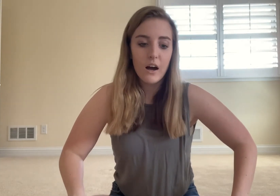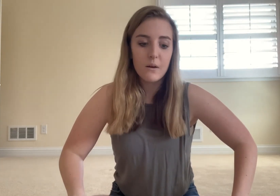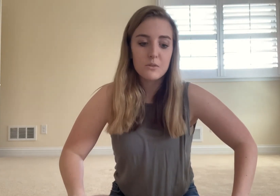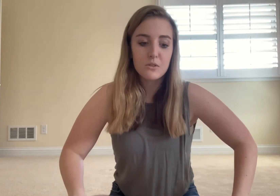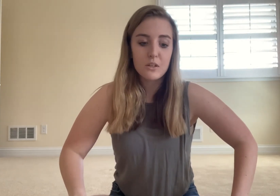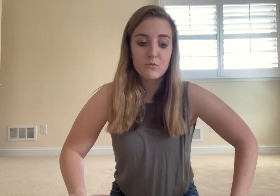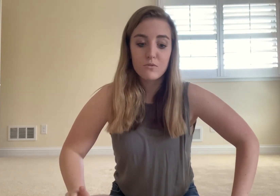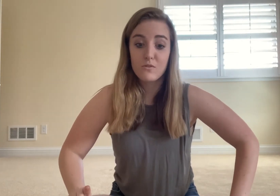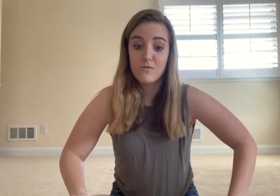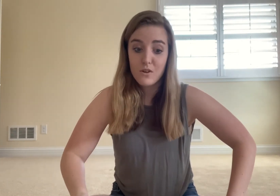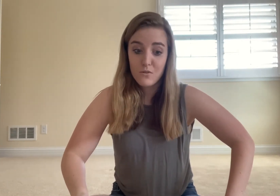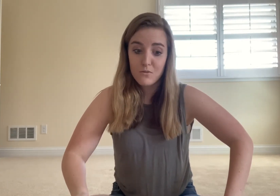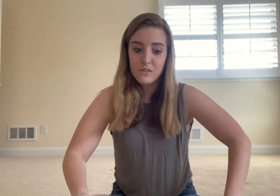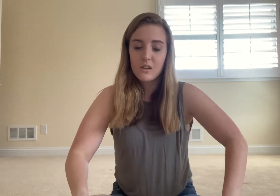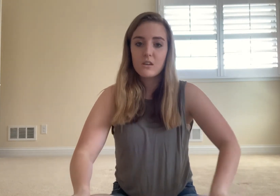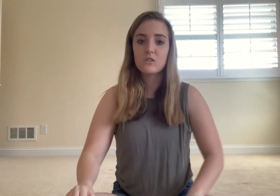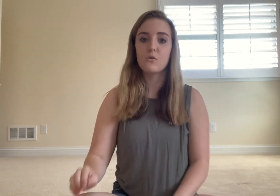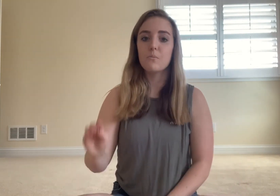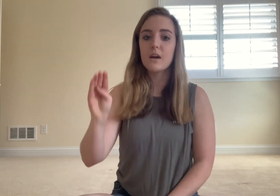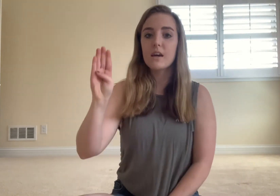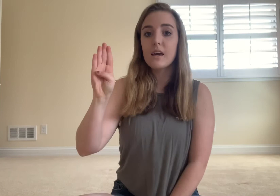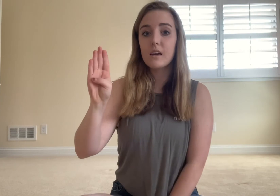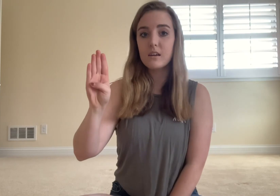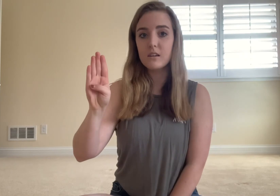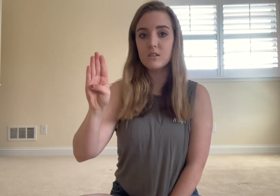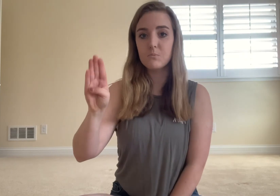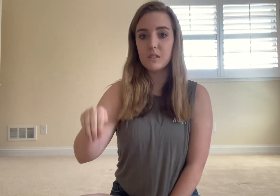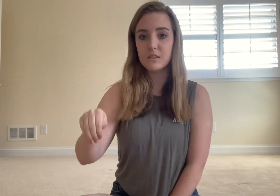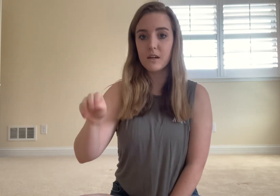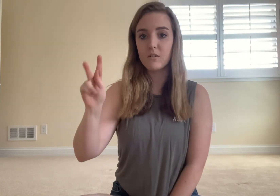So let's review those. So bank is B down K.